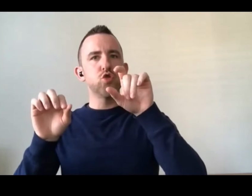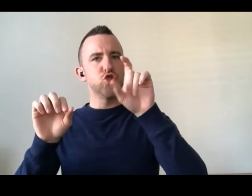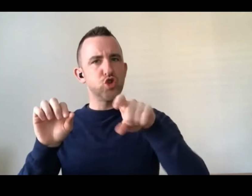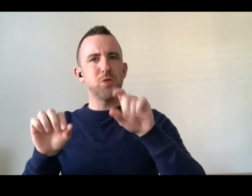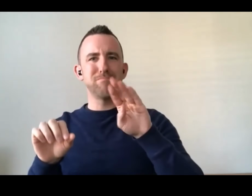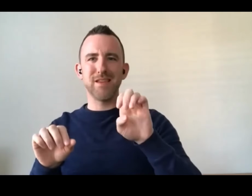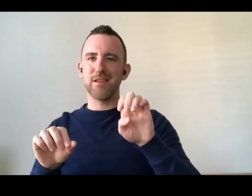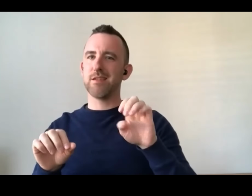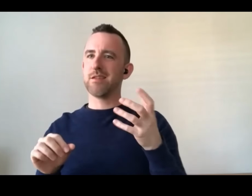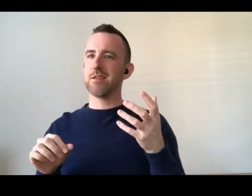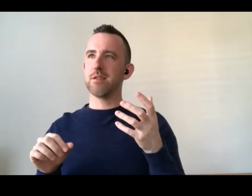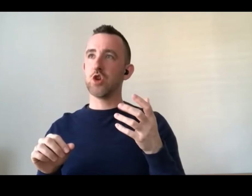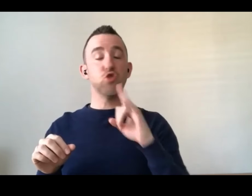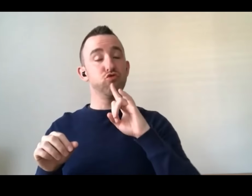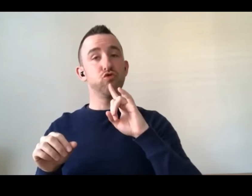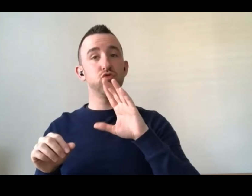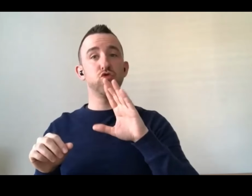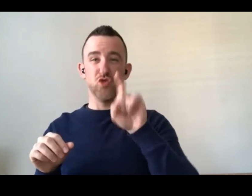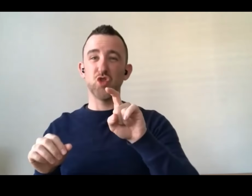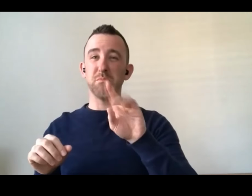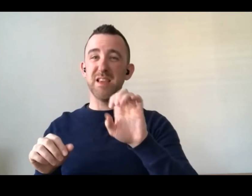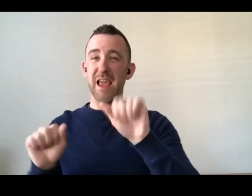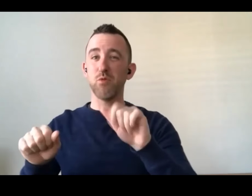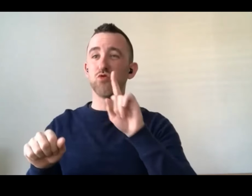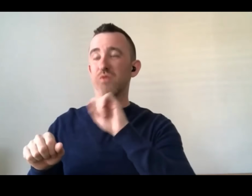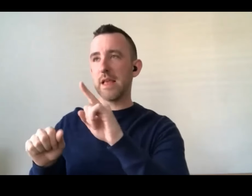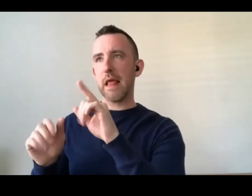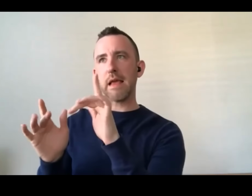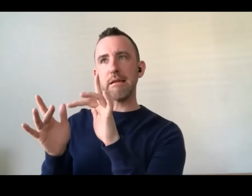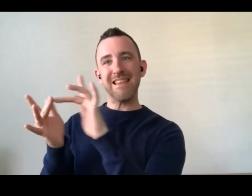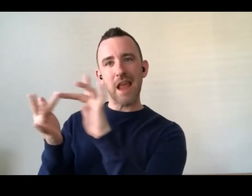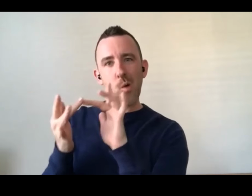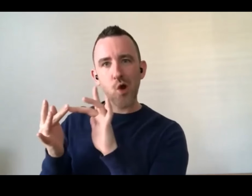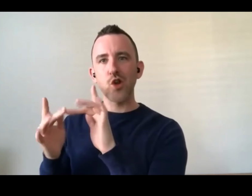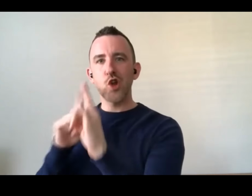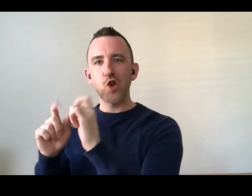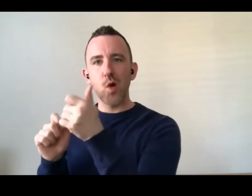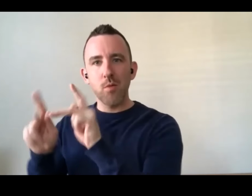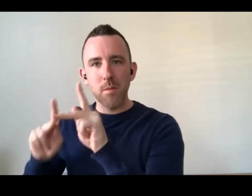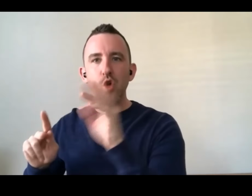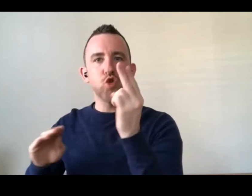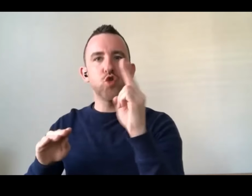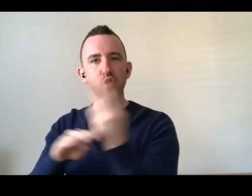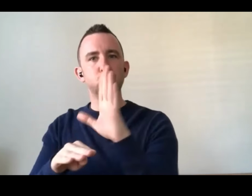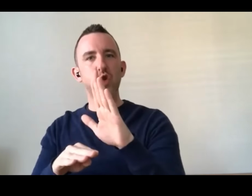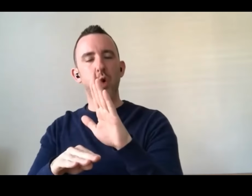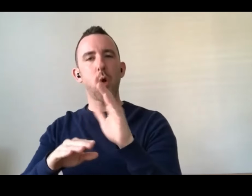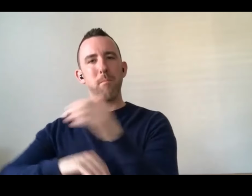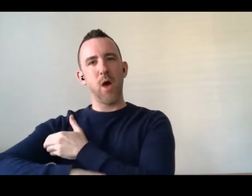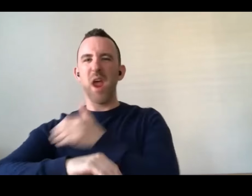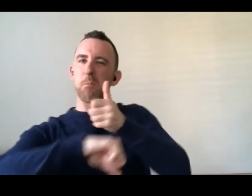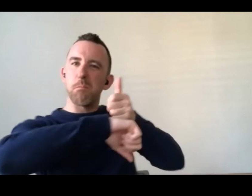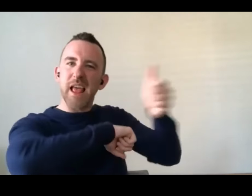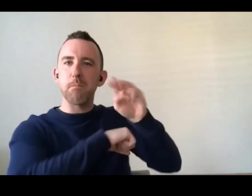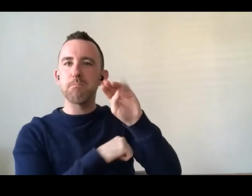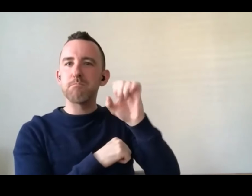stuff through networking and talking to people and using the power of, you know, blame it on Misha, blame it on, you